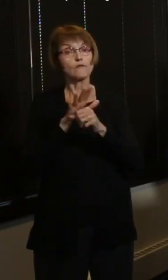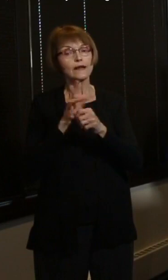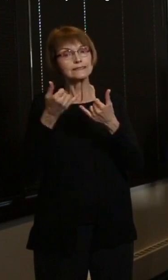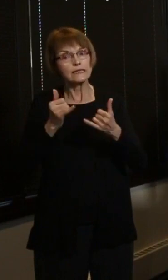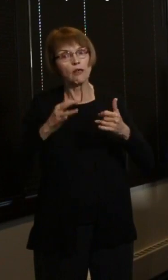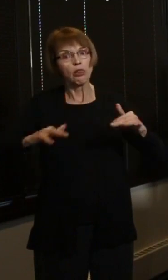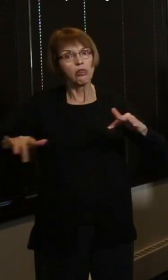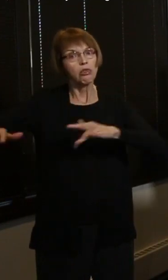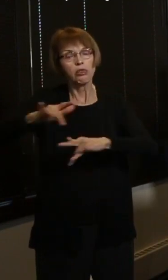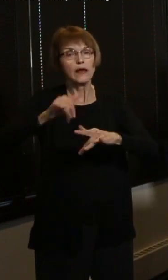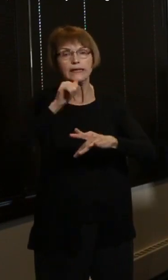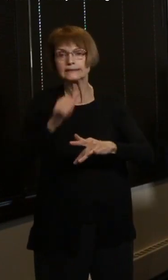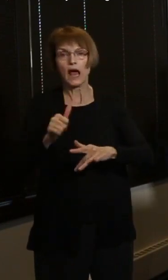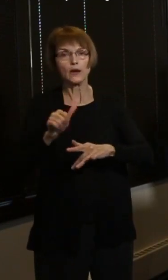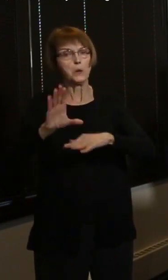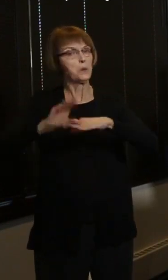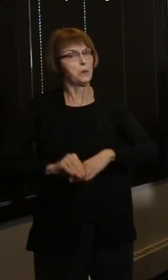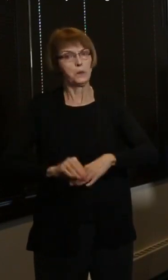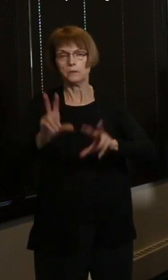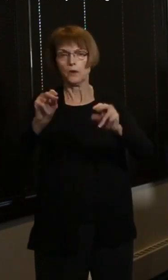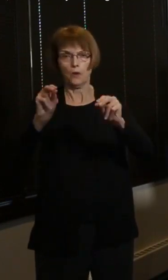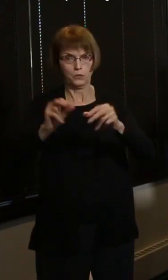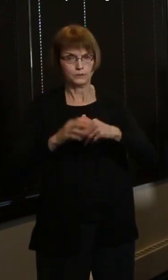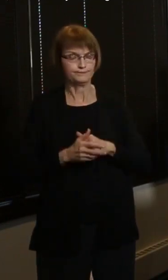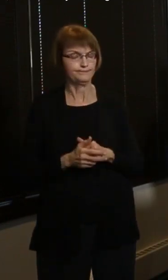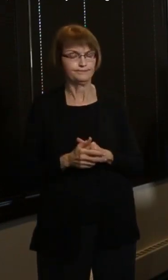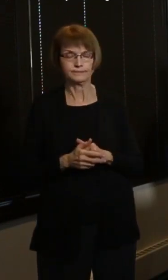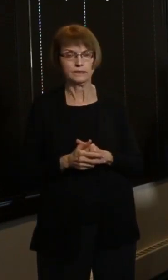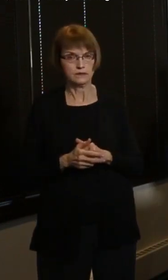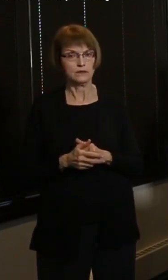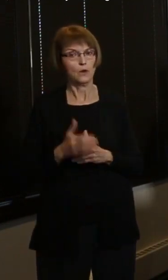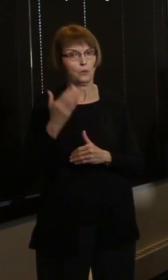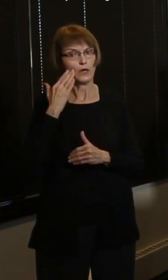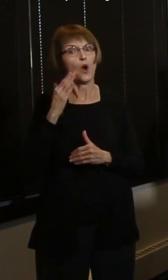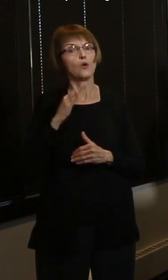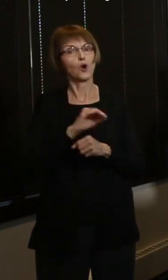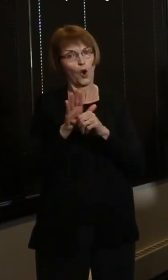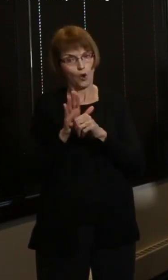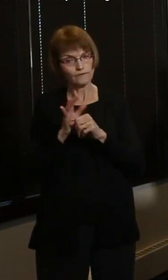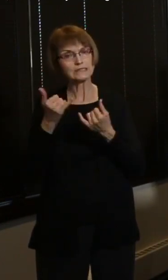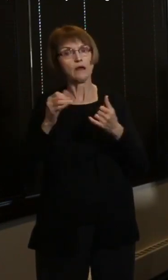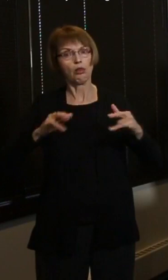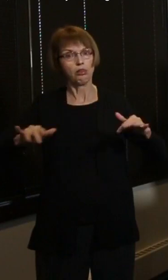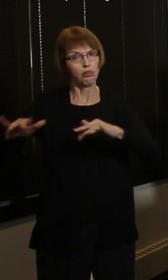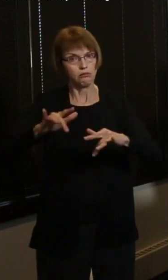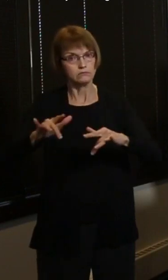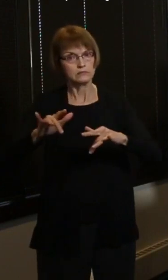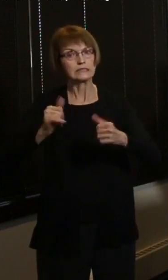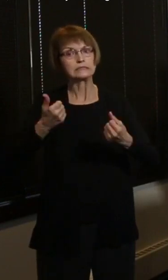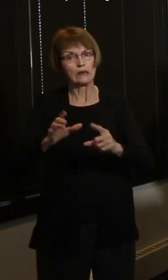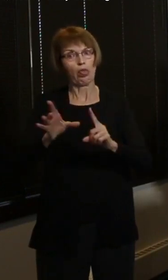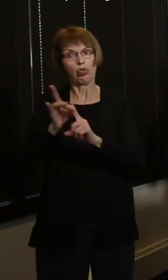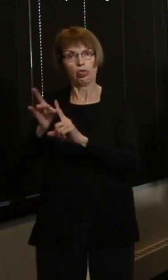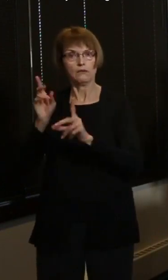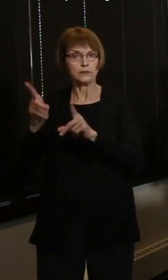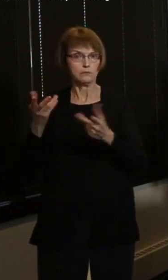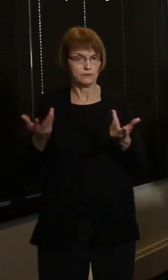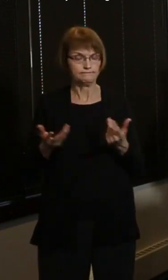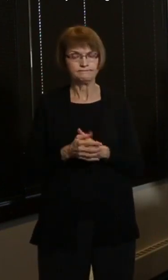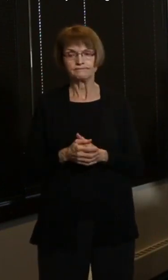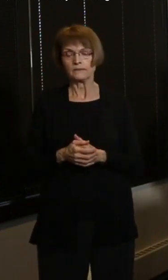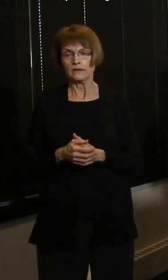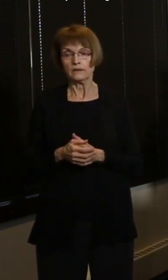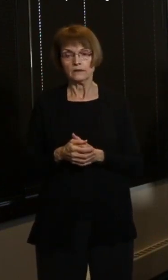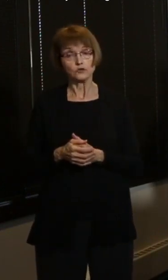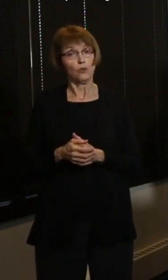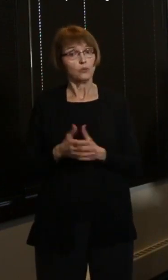out in the community, so it's not slowing down. So we know it's circulating. So that does give you cause for concern.